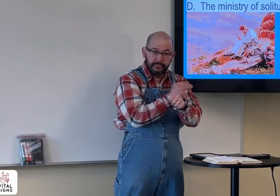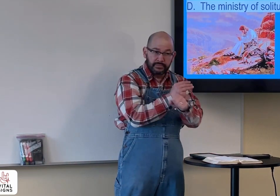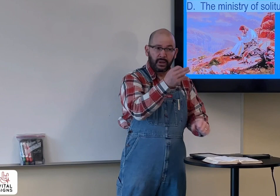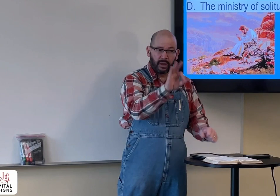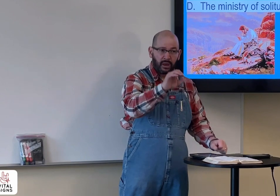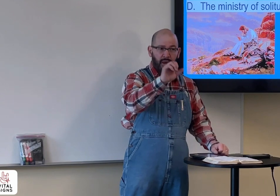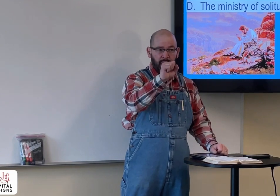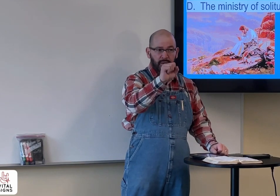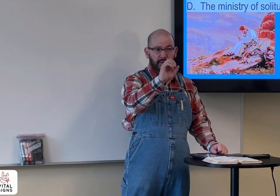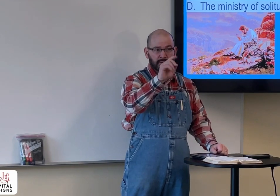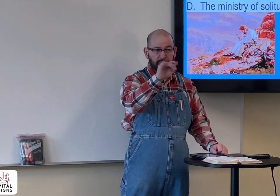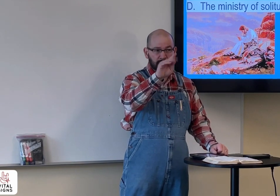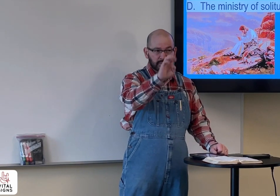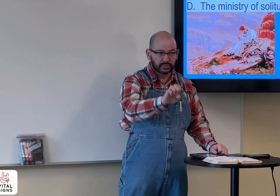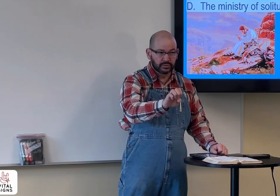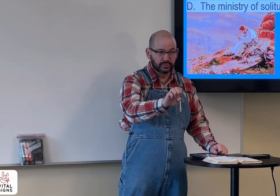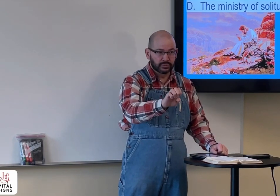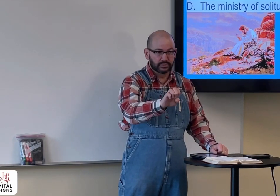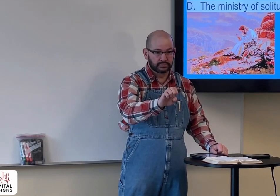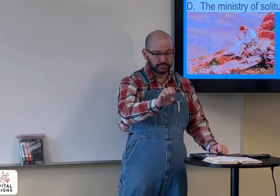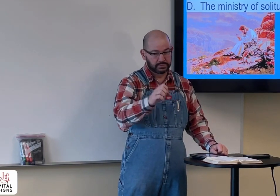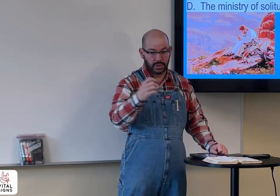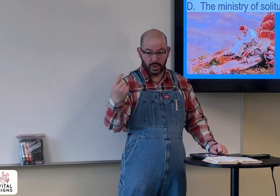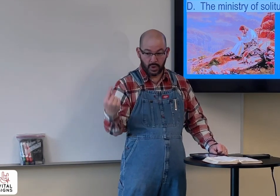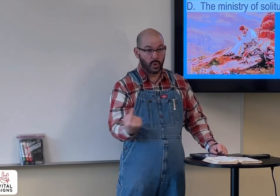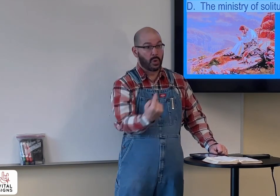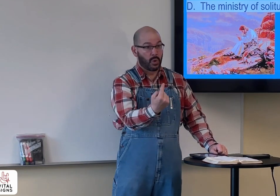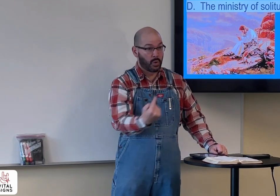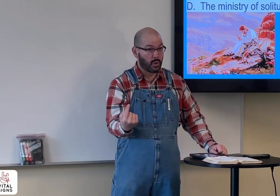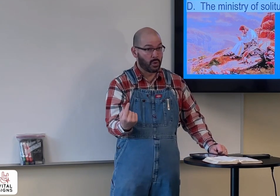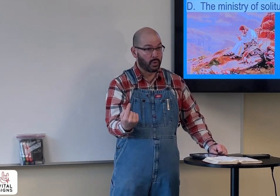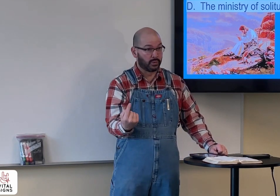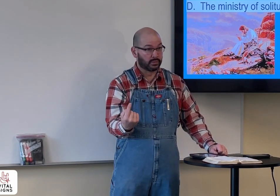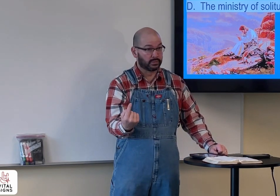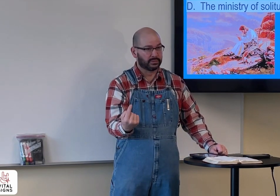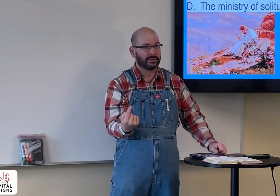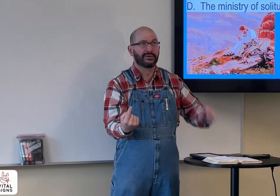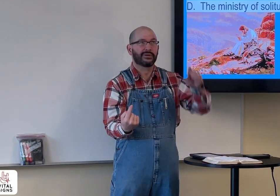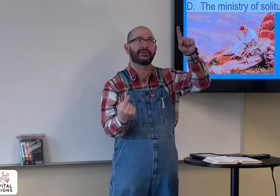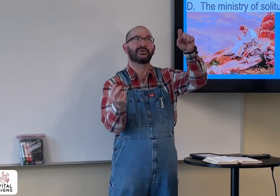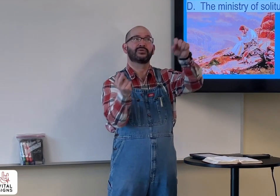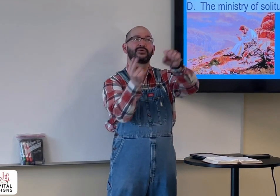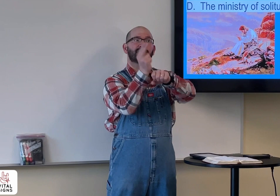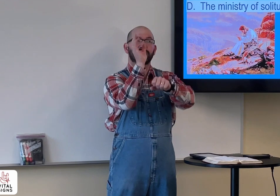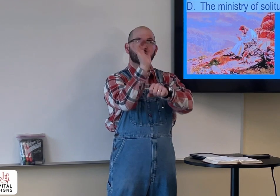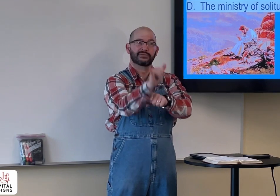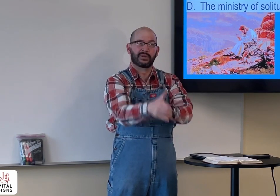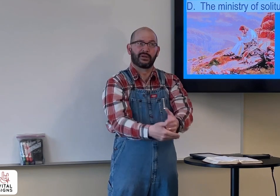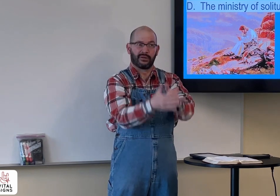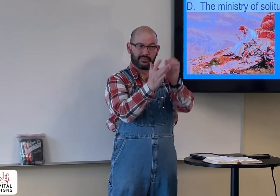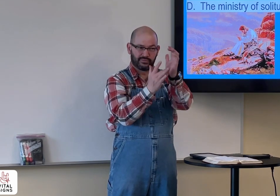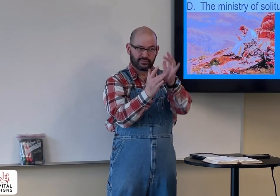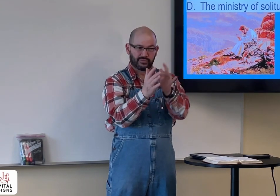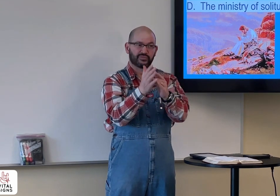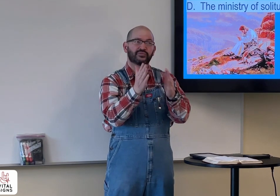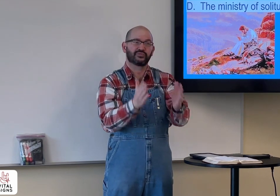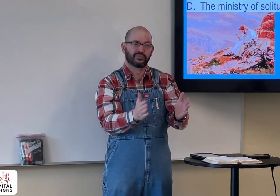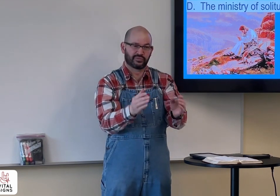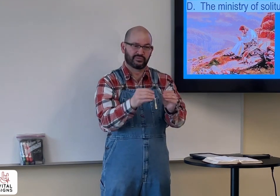The ministry of solitude, to be alone and use that time to